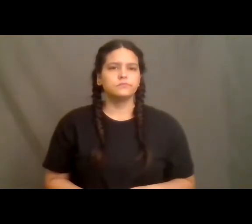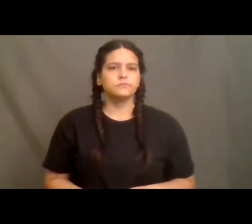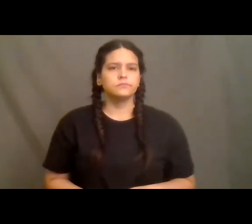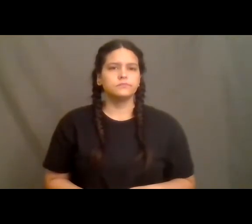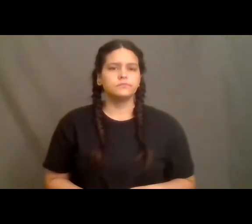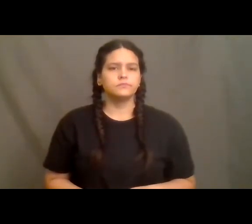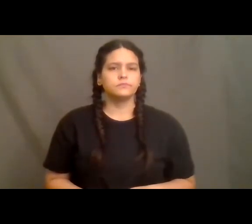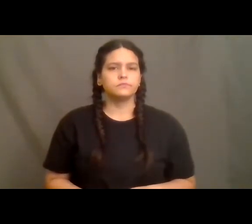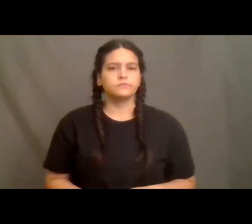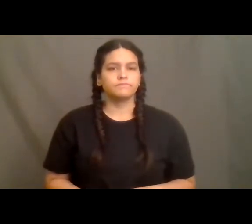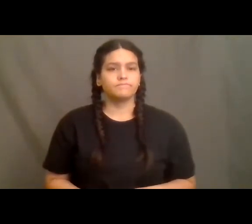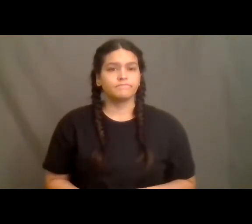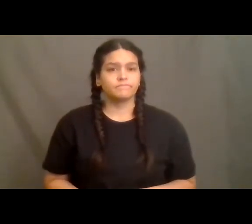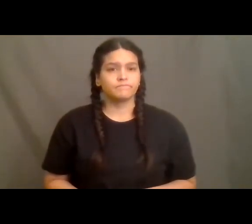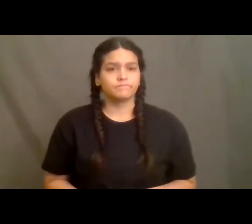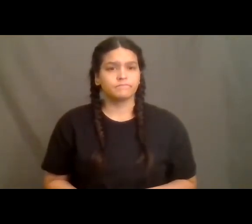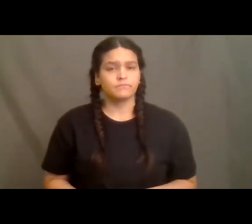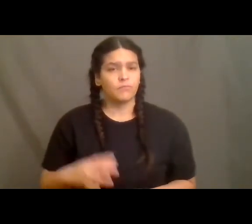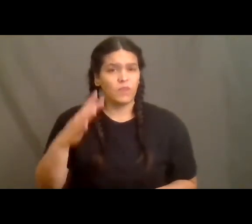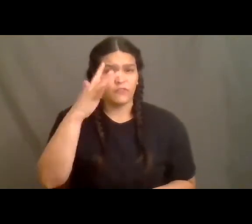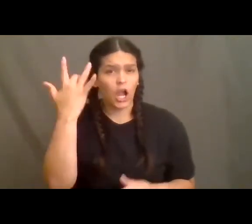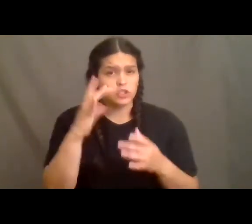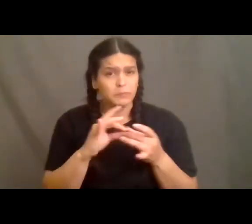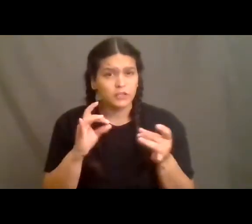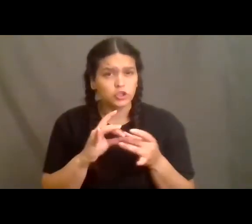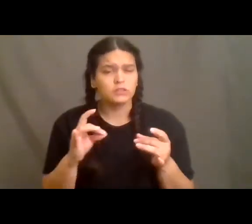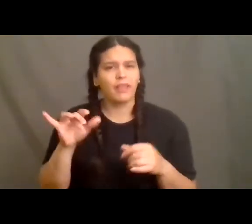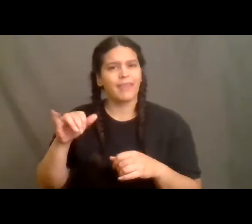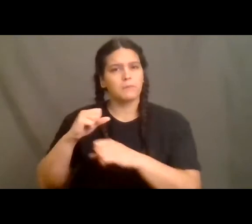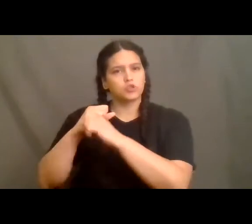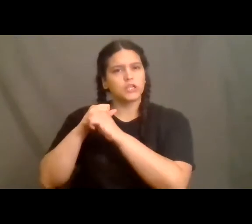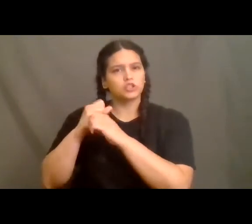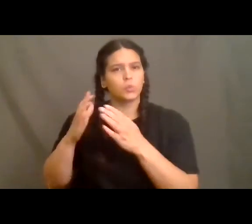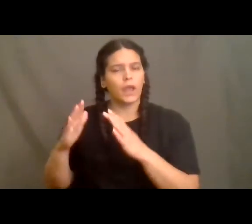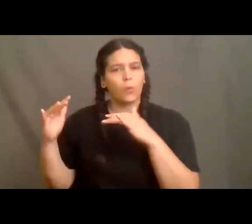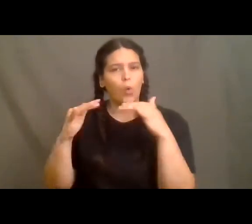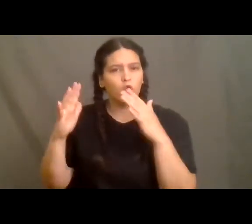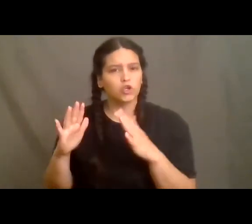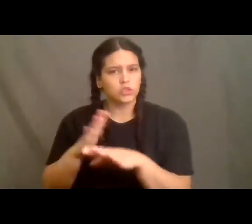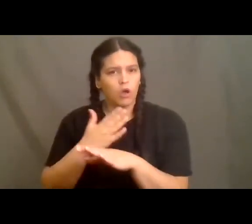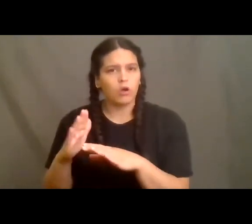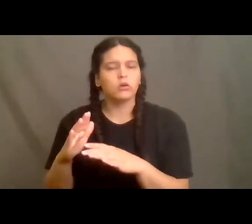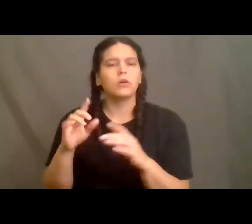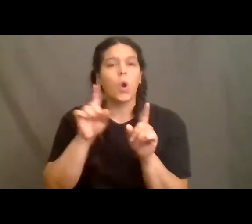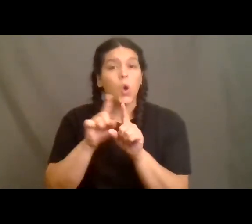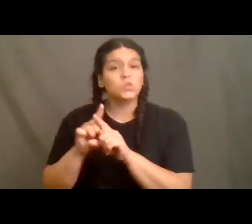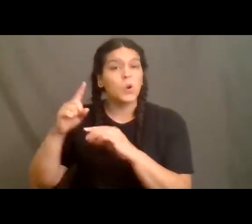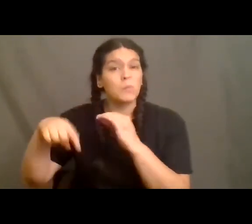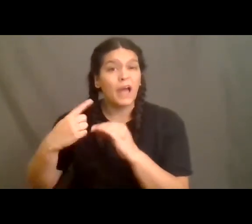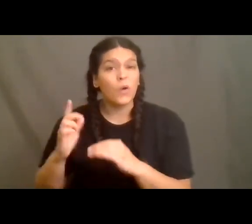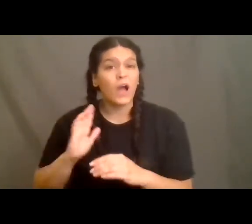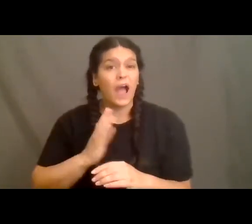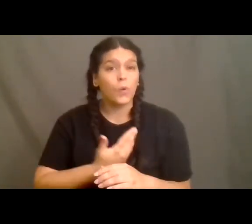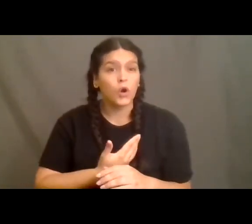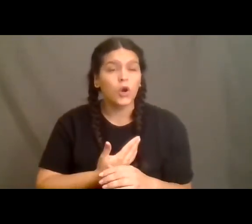forgot to mention that the Protection Way Warrior song is also a song about our monster